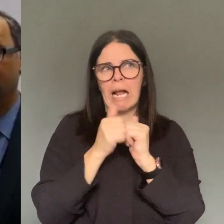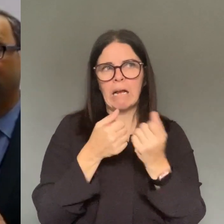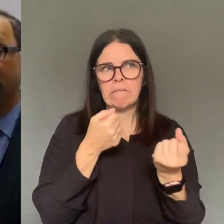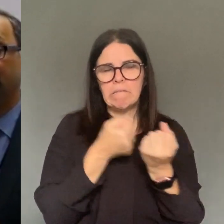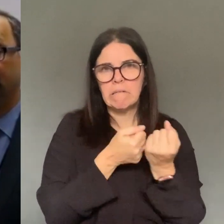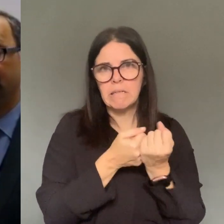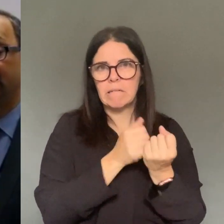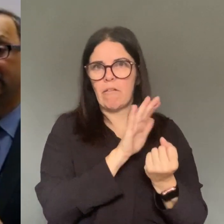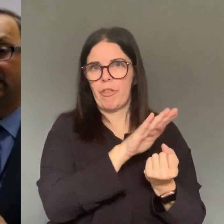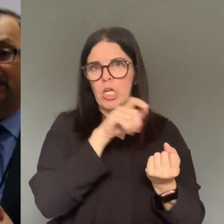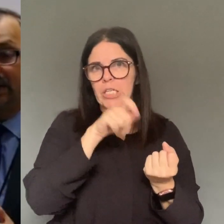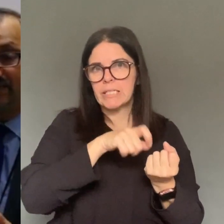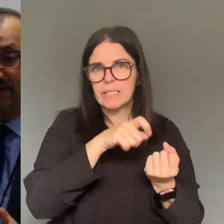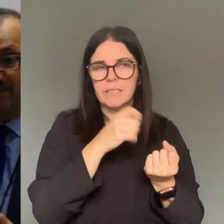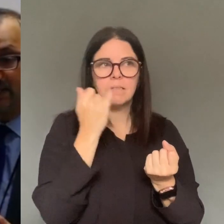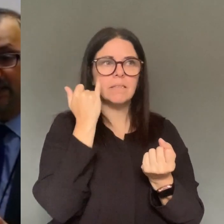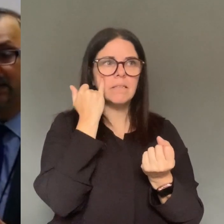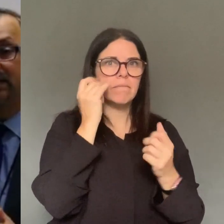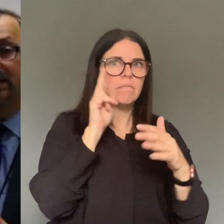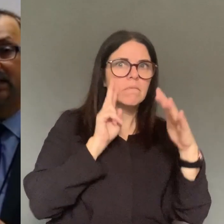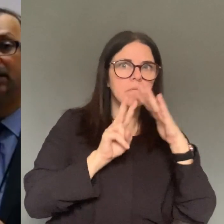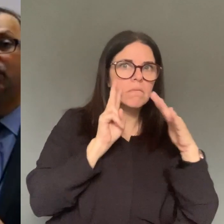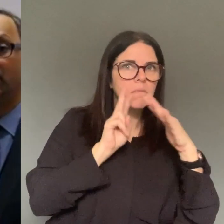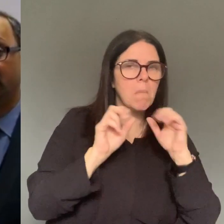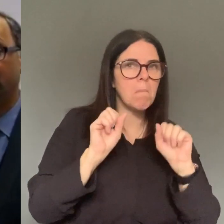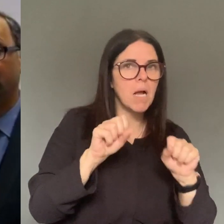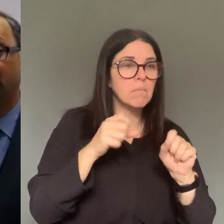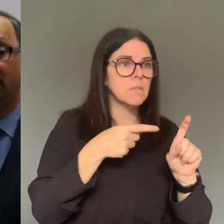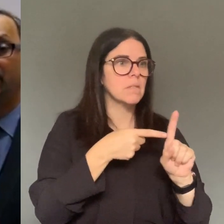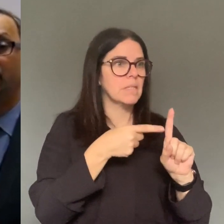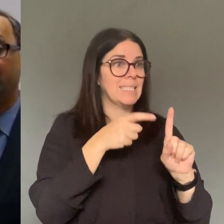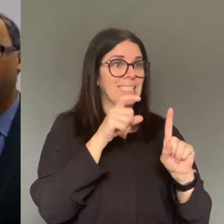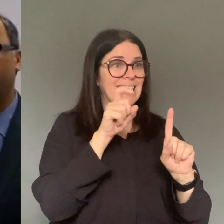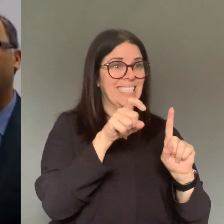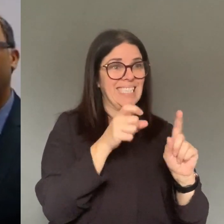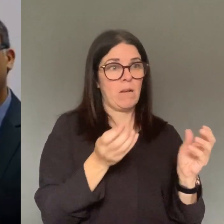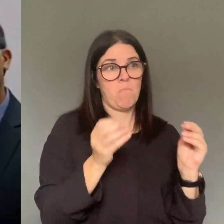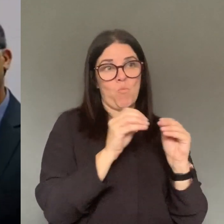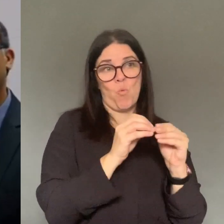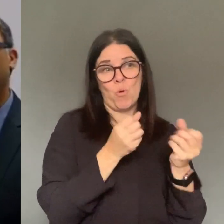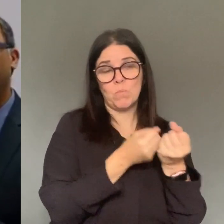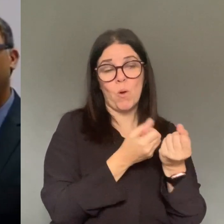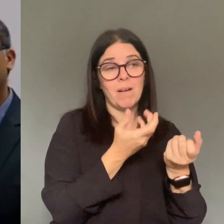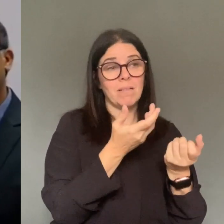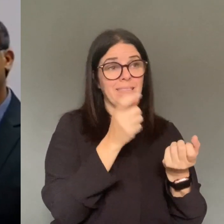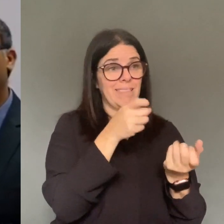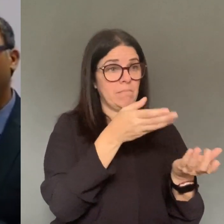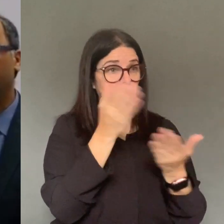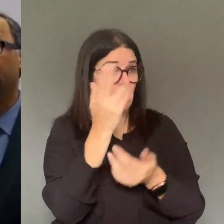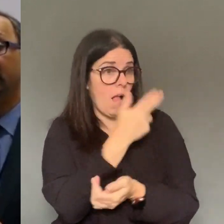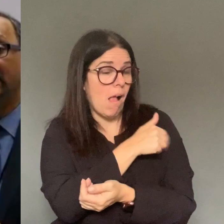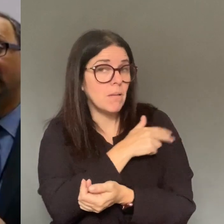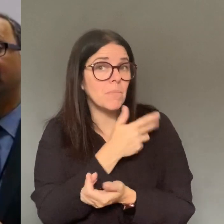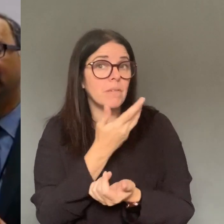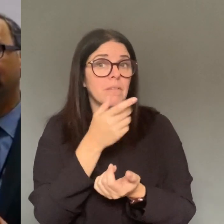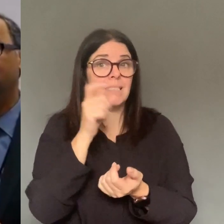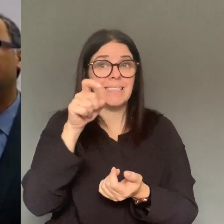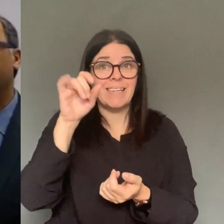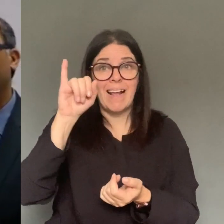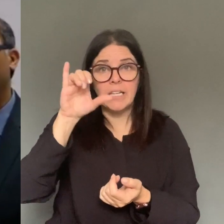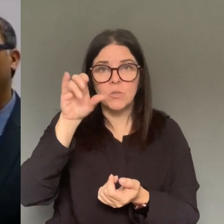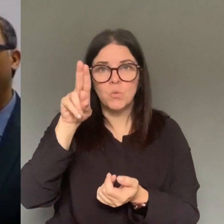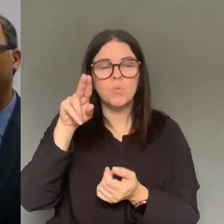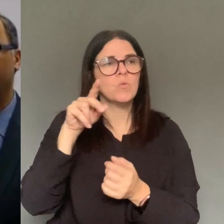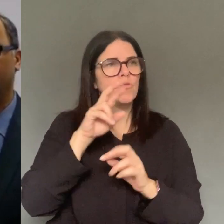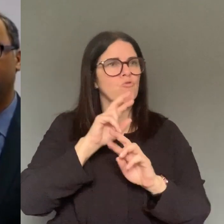needs. If it needs that they need more clinical care, more support, hospital care, or ICU care, they can be